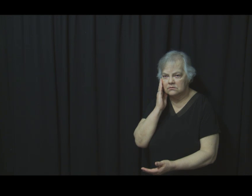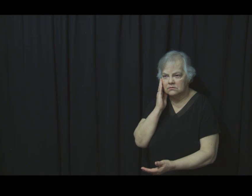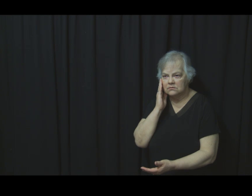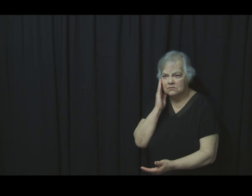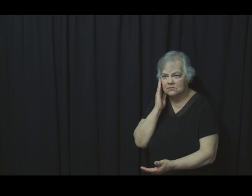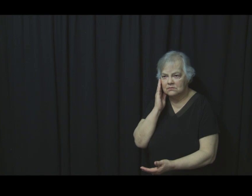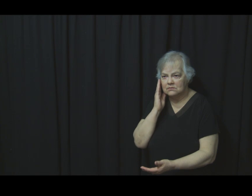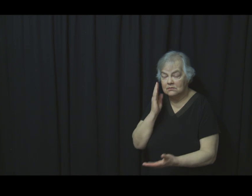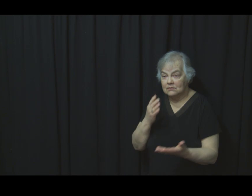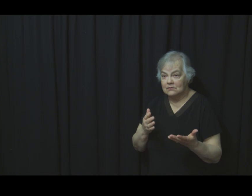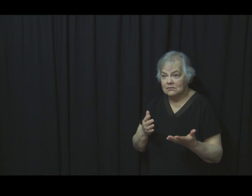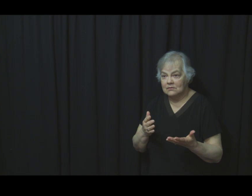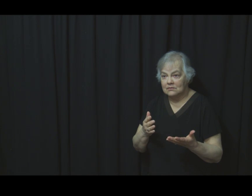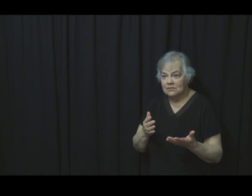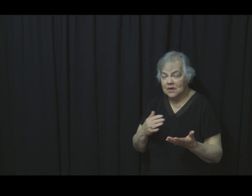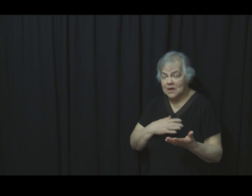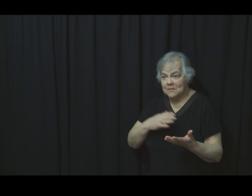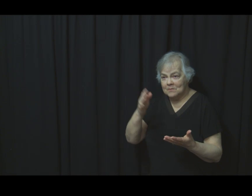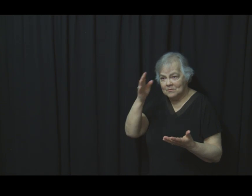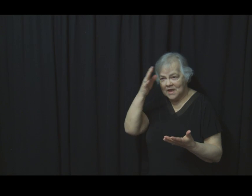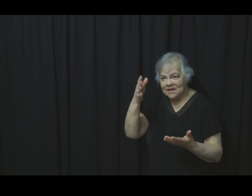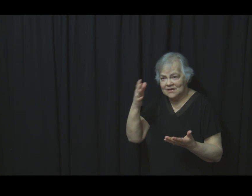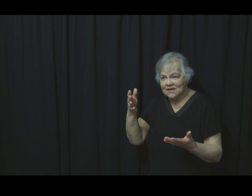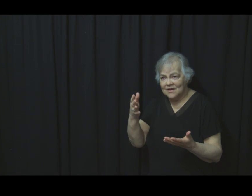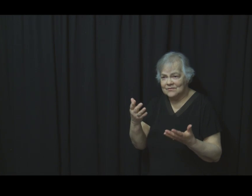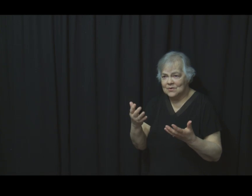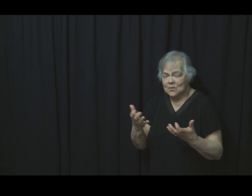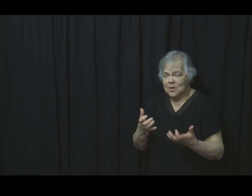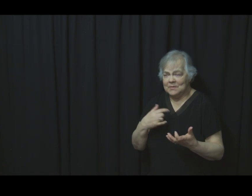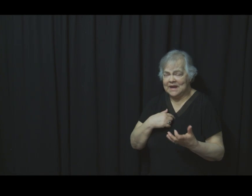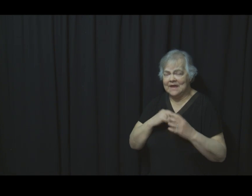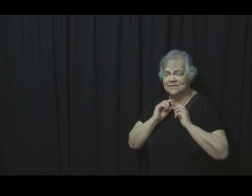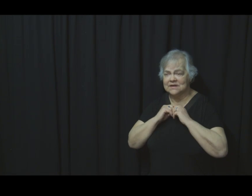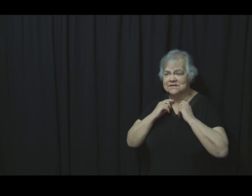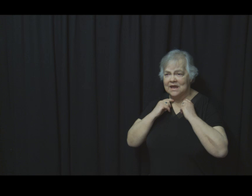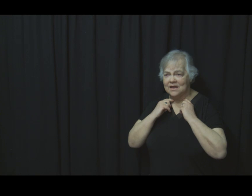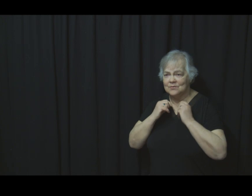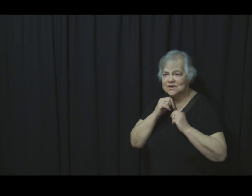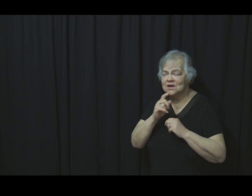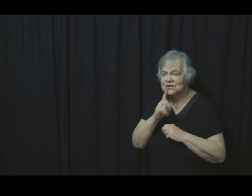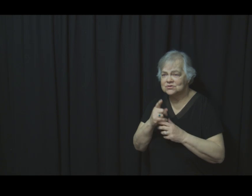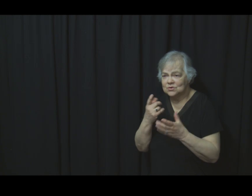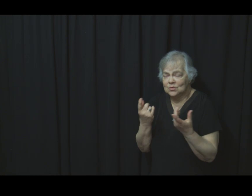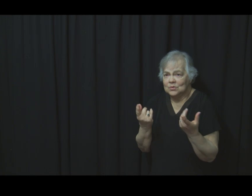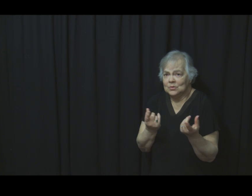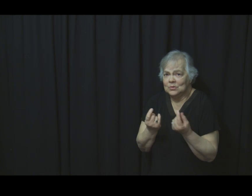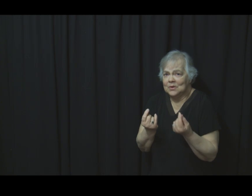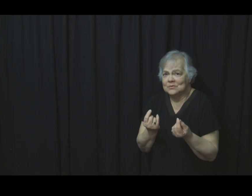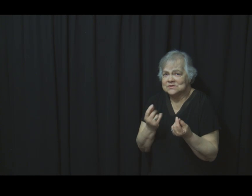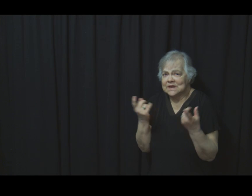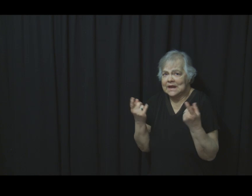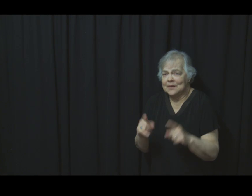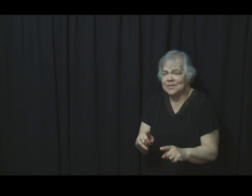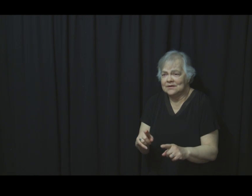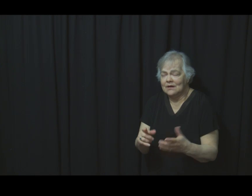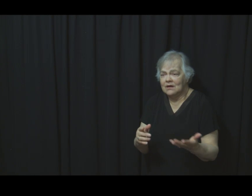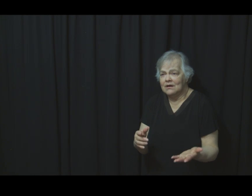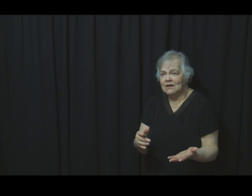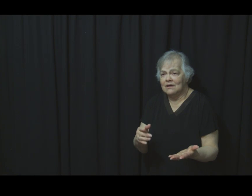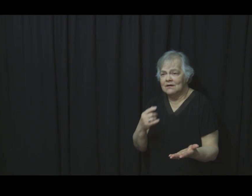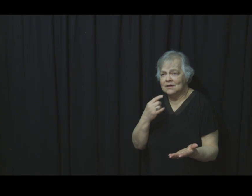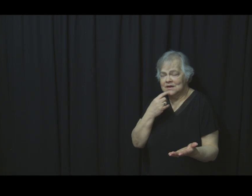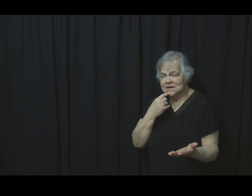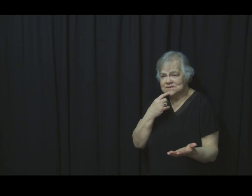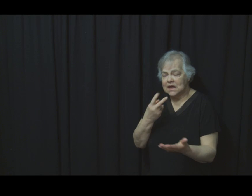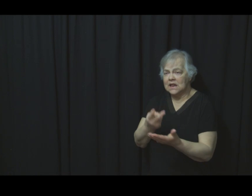So my grandfather, he wanted to have the tie on, wasn't sure what he was getting into, so he is said to have lain on the